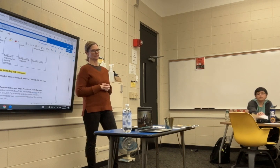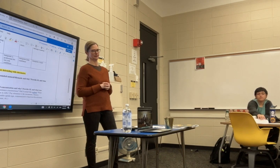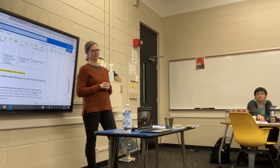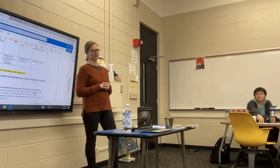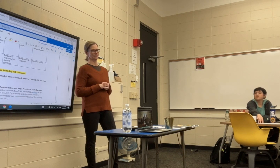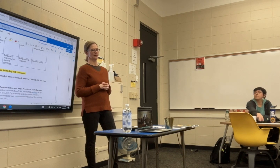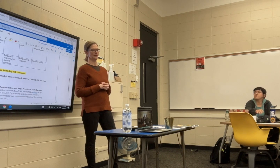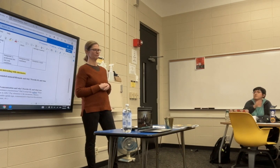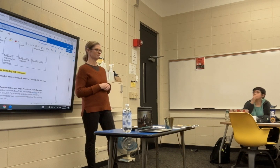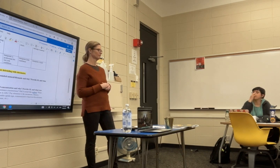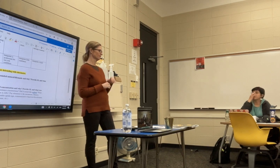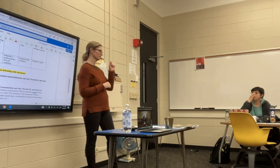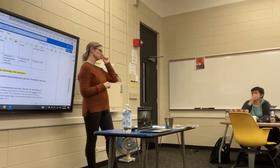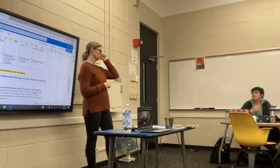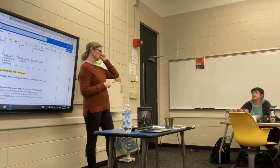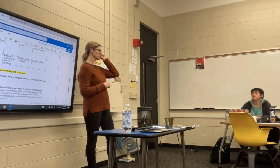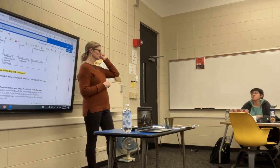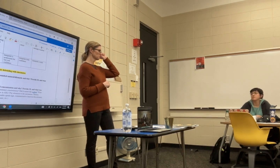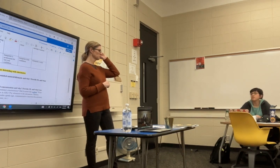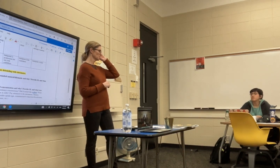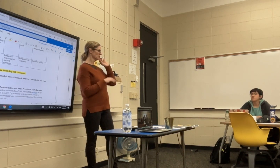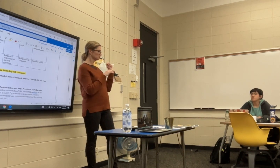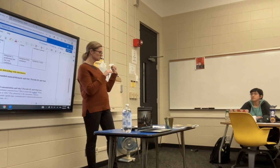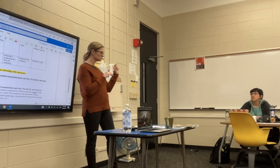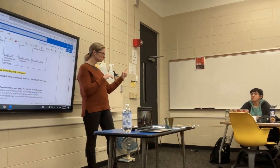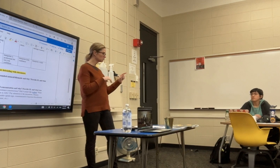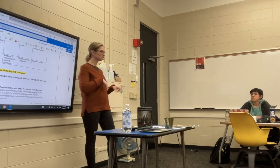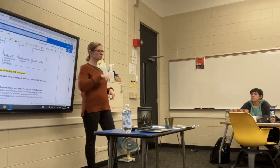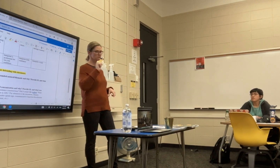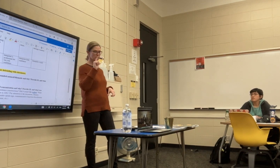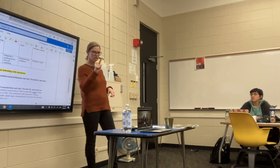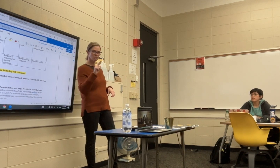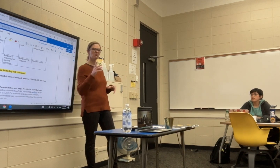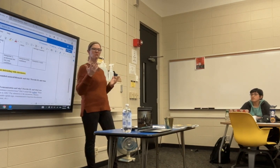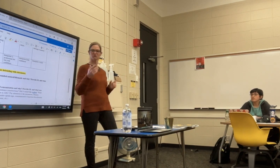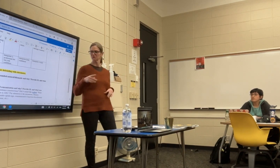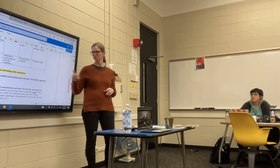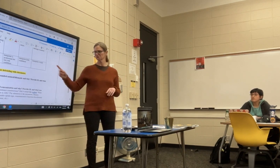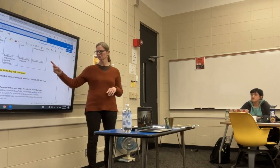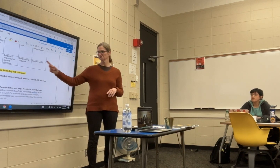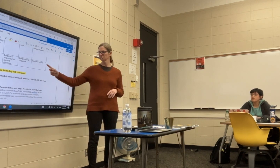It is really nice to have specific examples, so do your best to put those down.